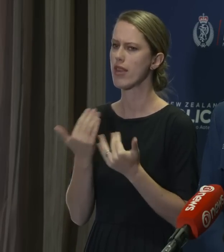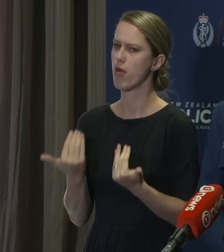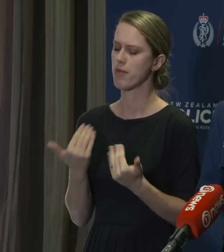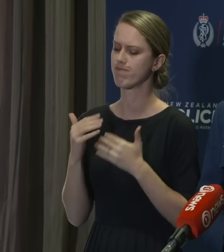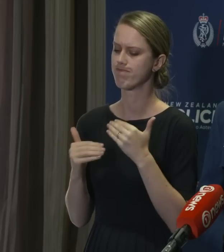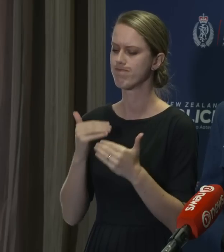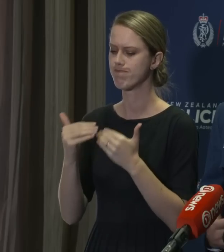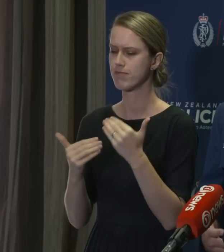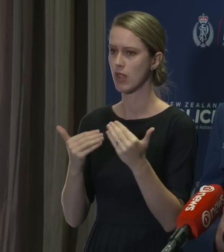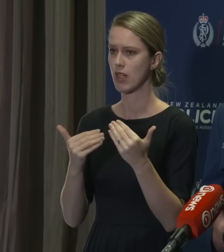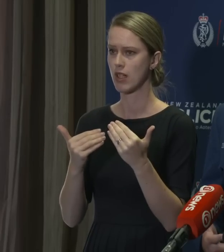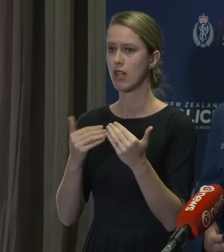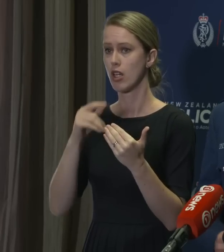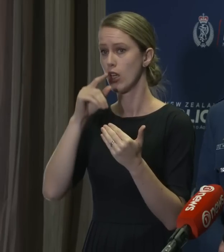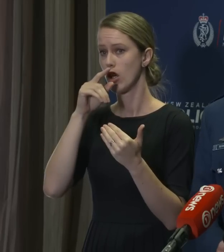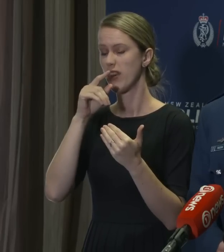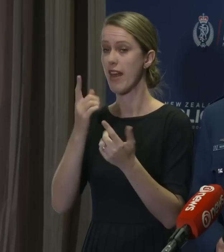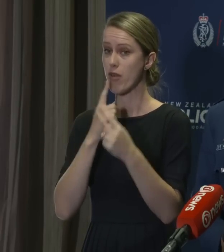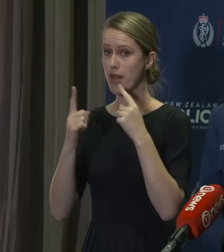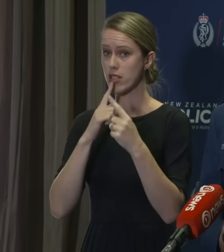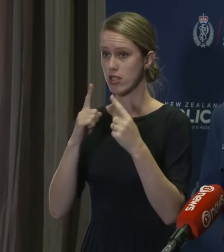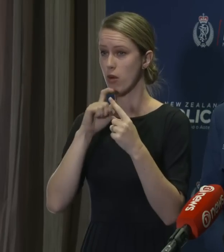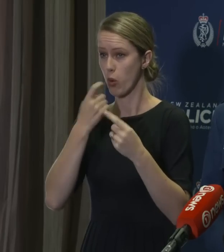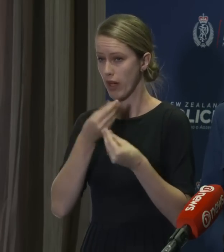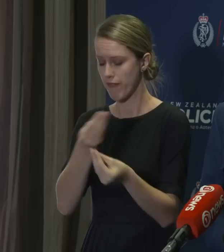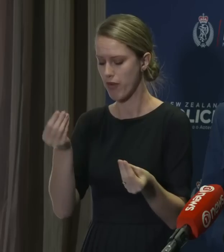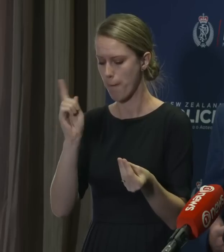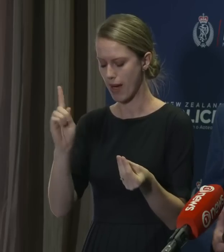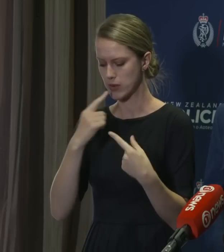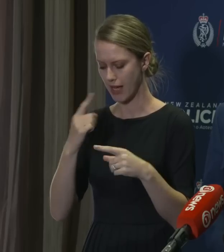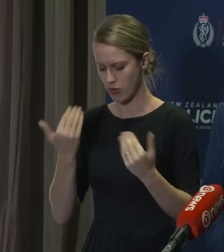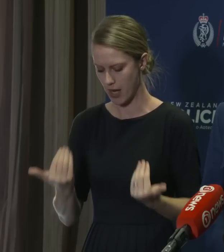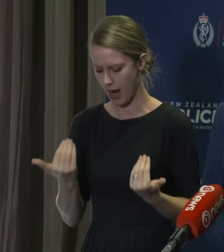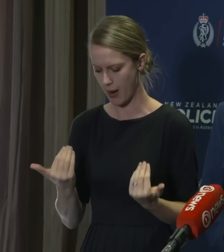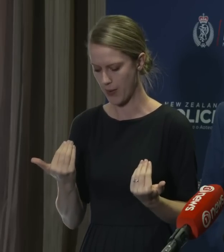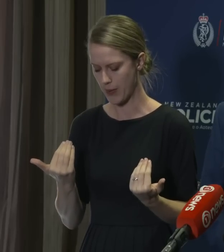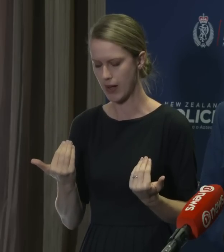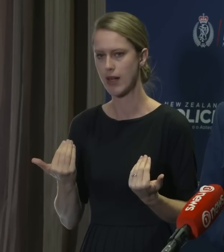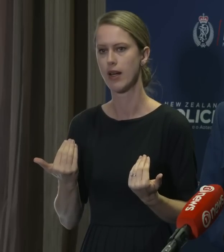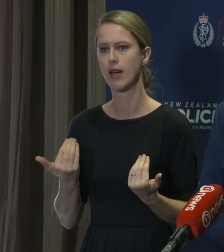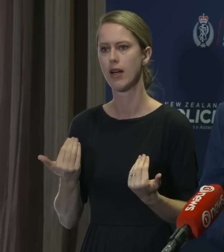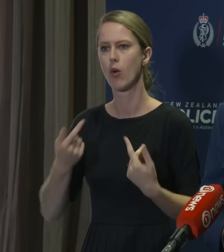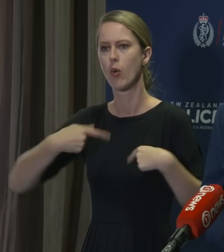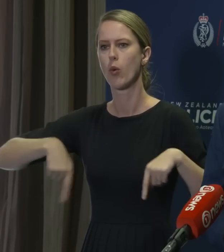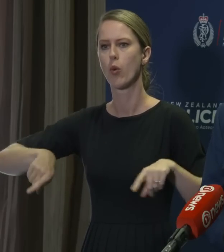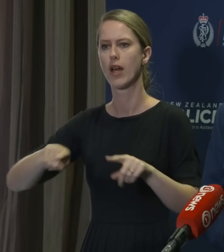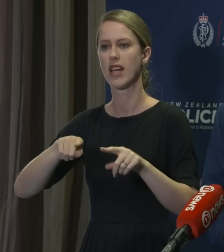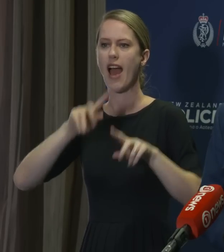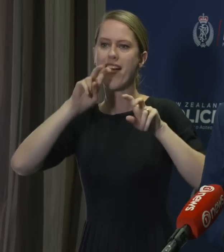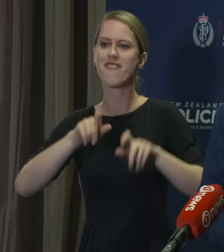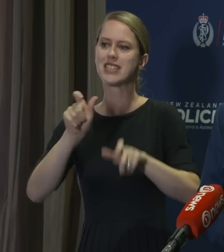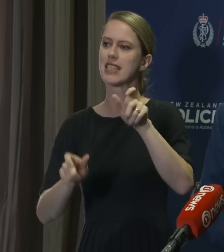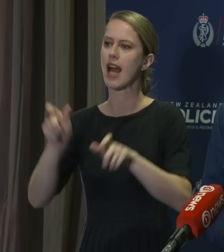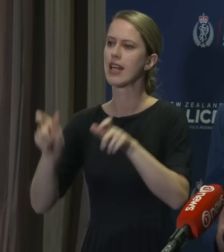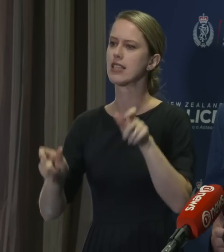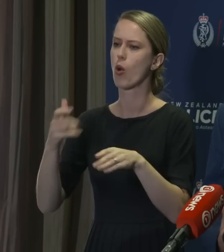moment. You will be able to get that information, but what I can say is that we, as investigators,